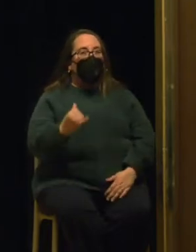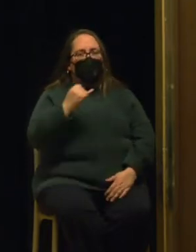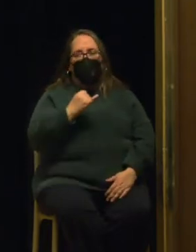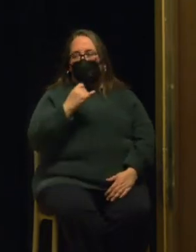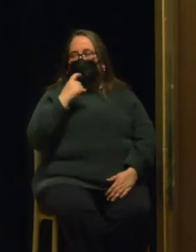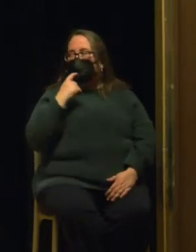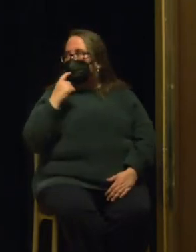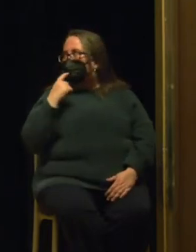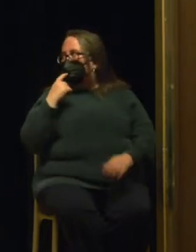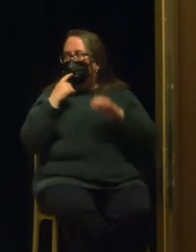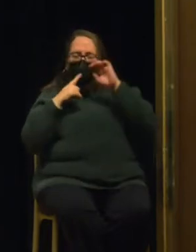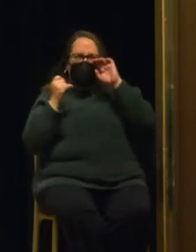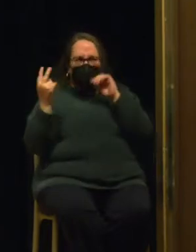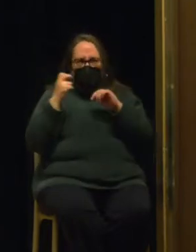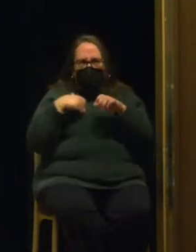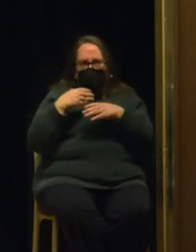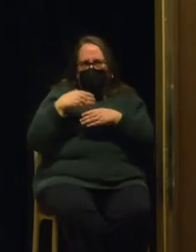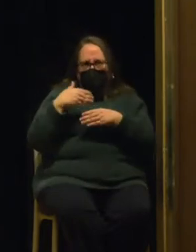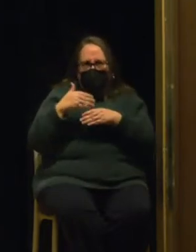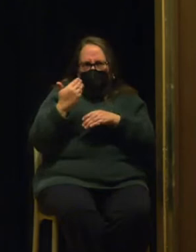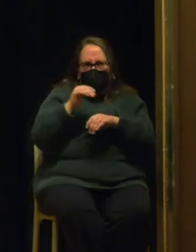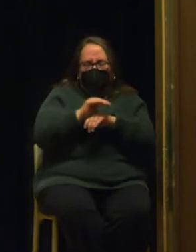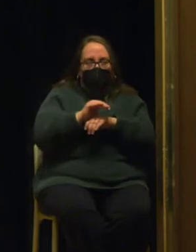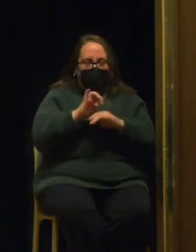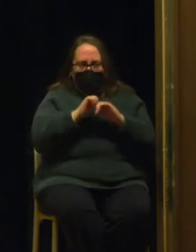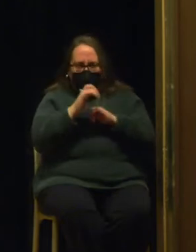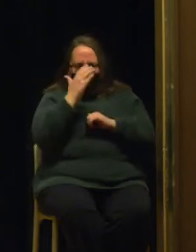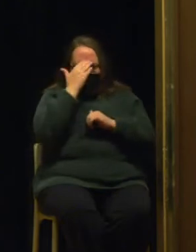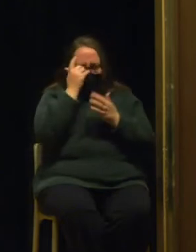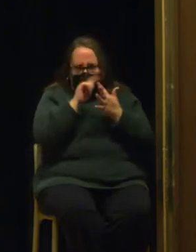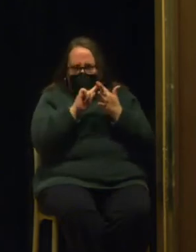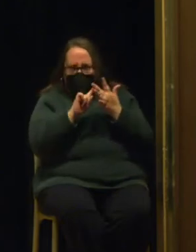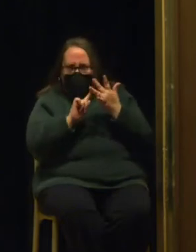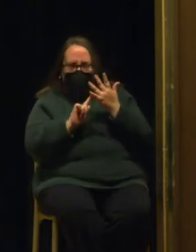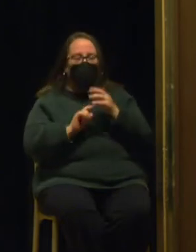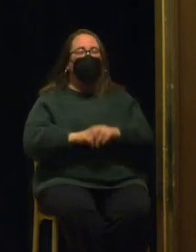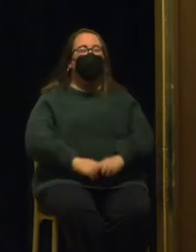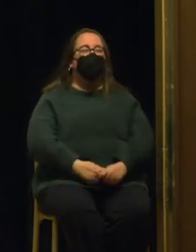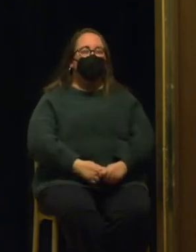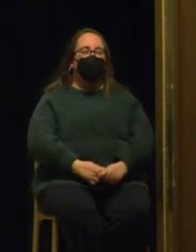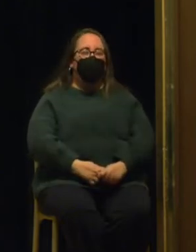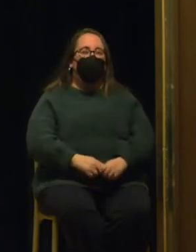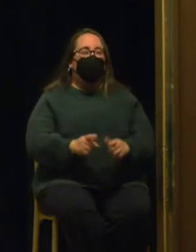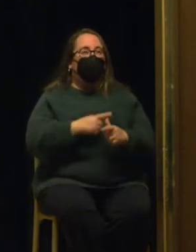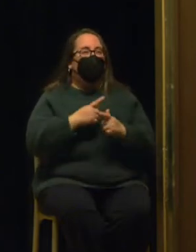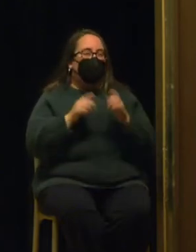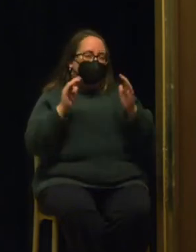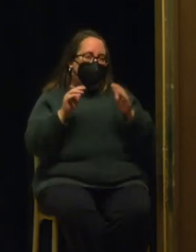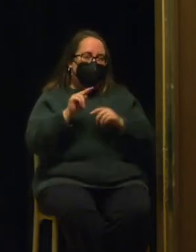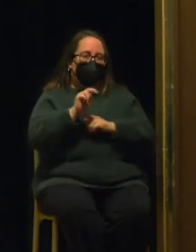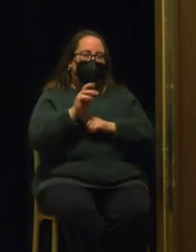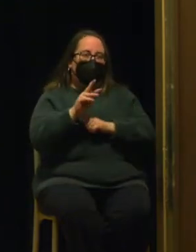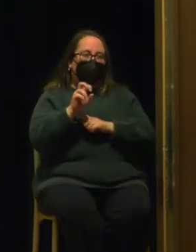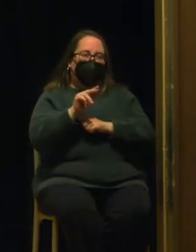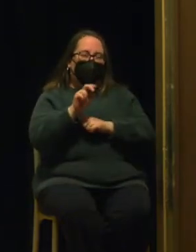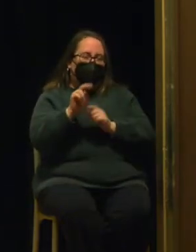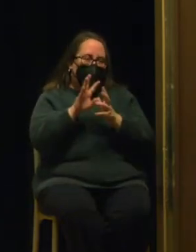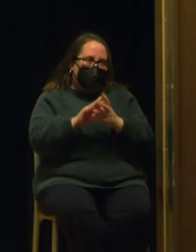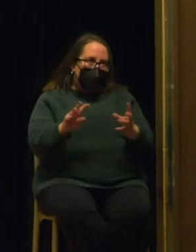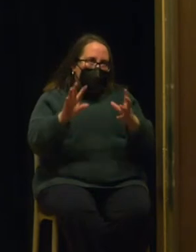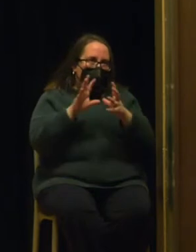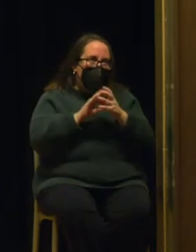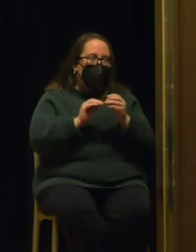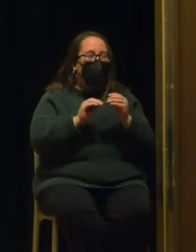you looking in my window? Like, you know, how did you know about that? And then when the New Edition story came out, and that was a